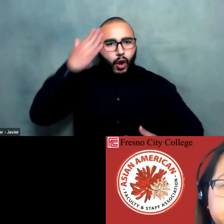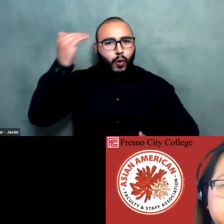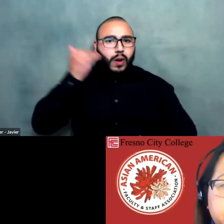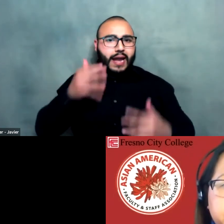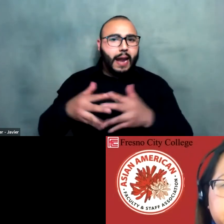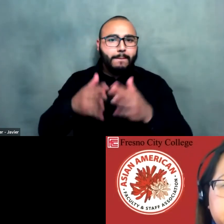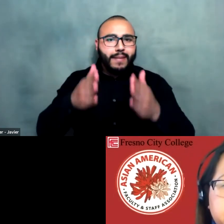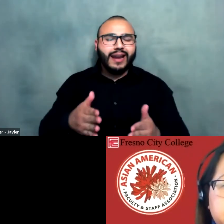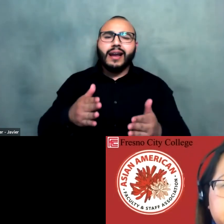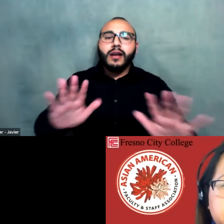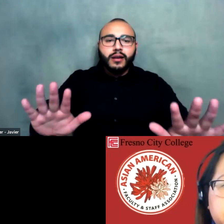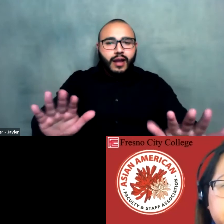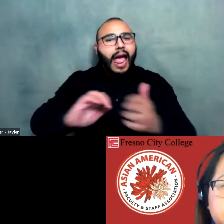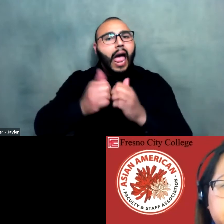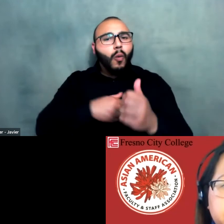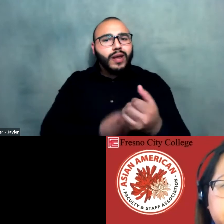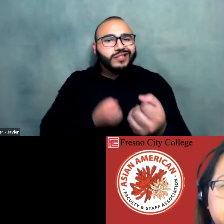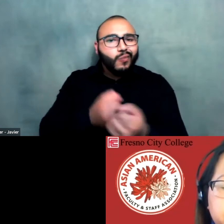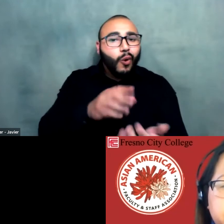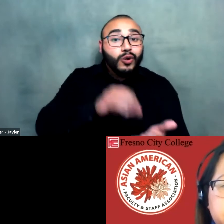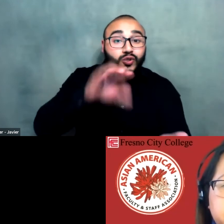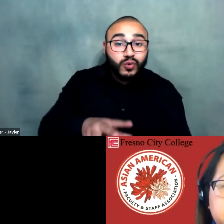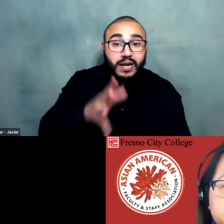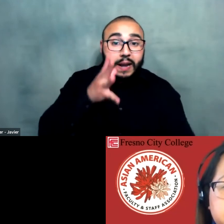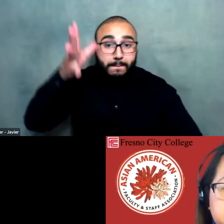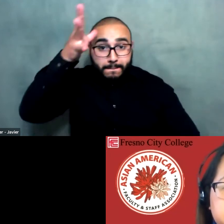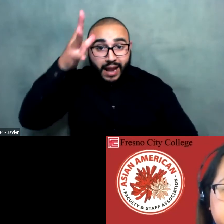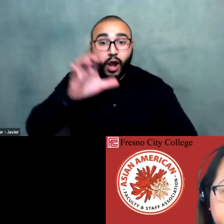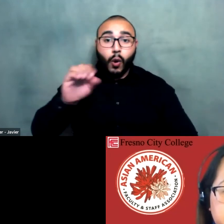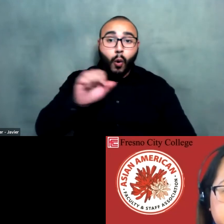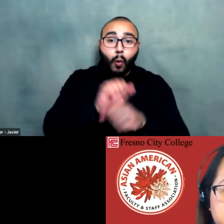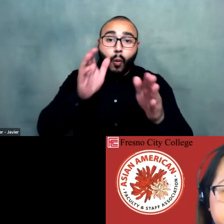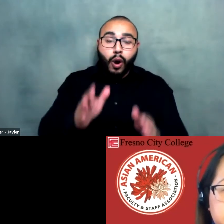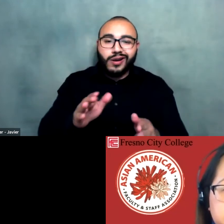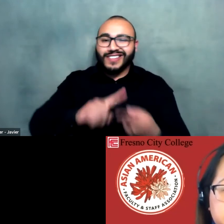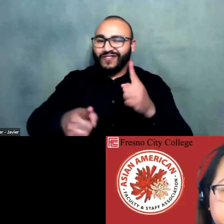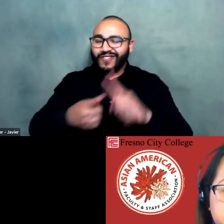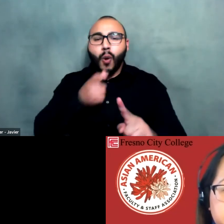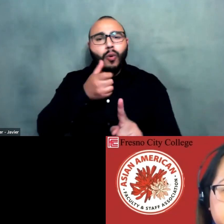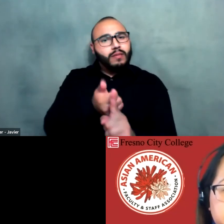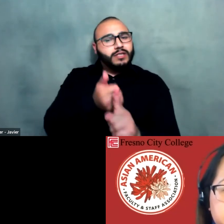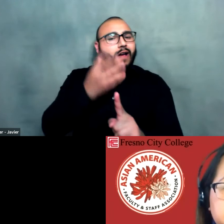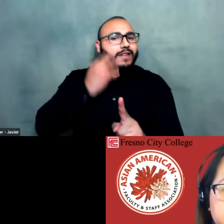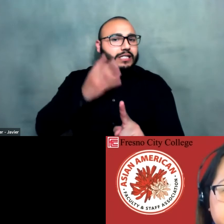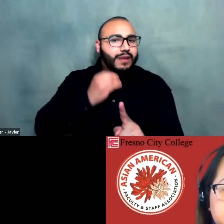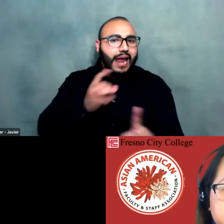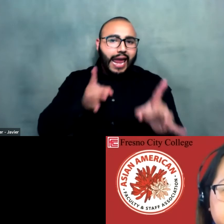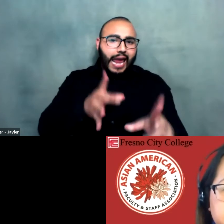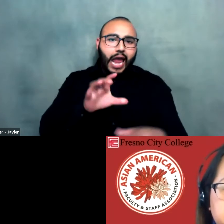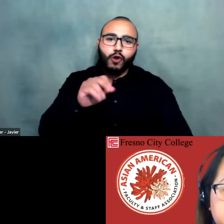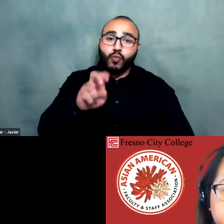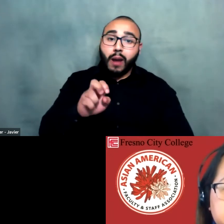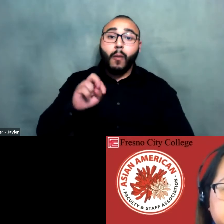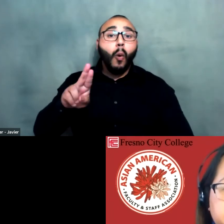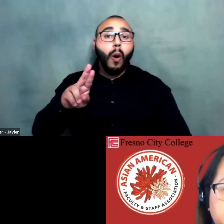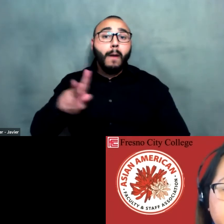support our students, parents, co-workers, and friends who may experience a hate crime or a personal incident?